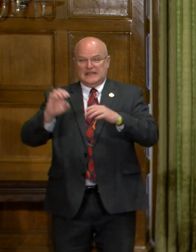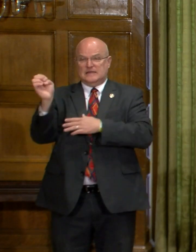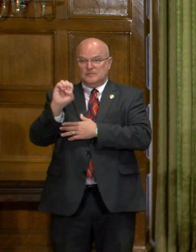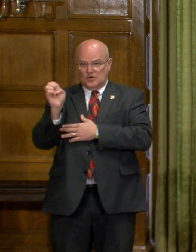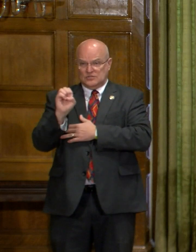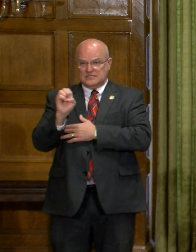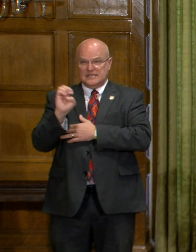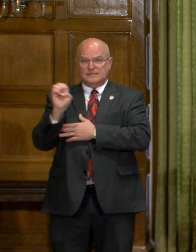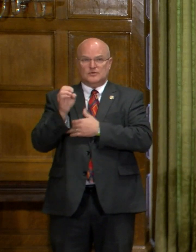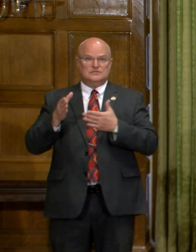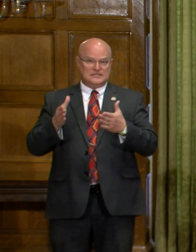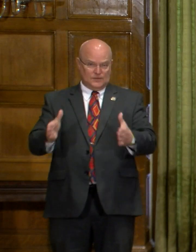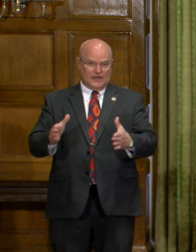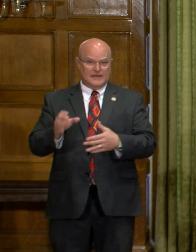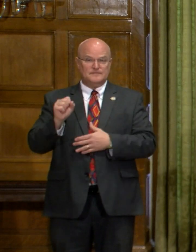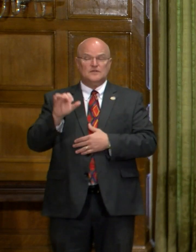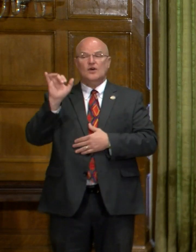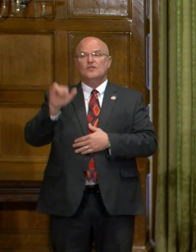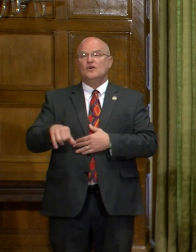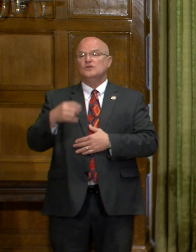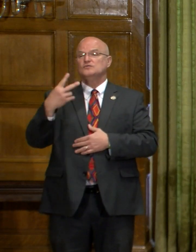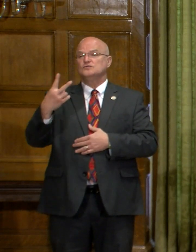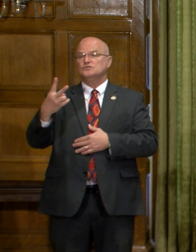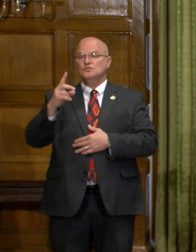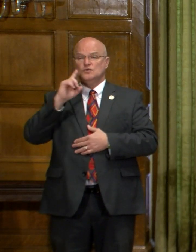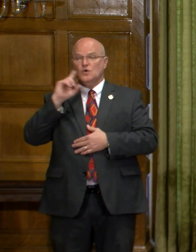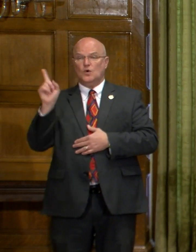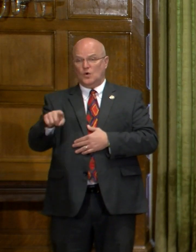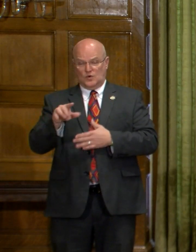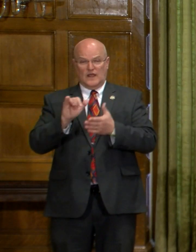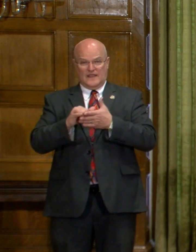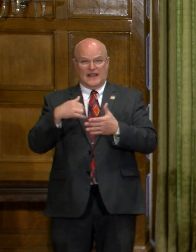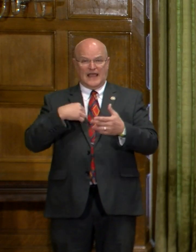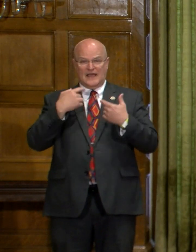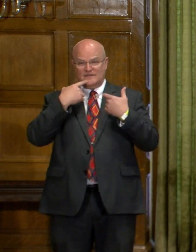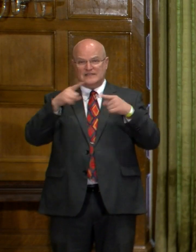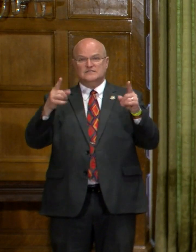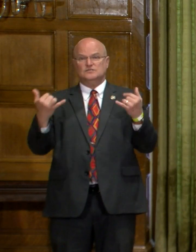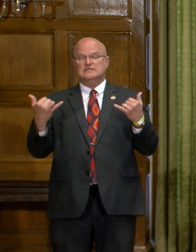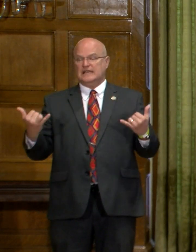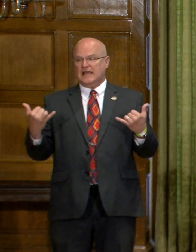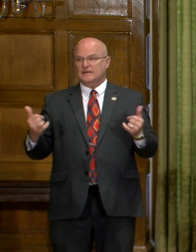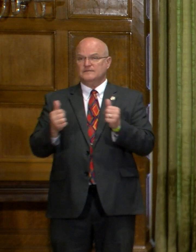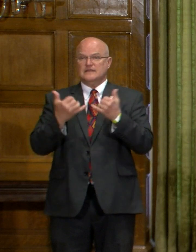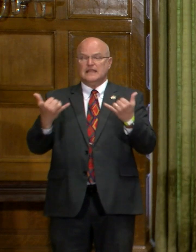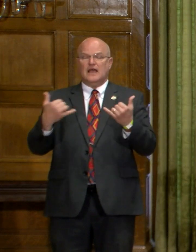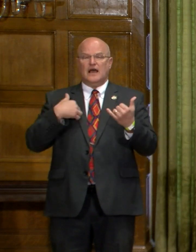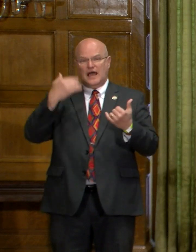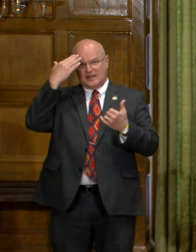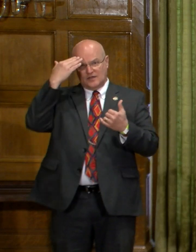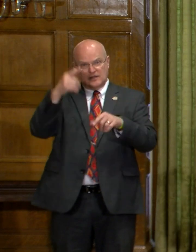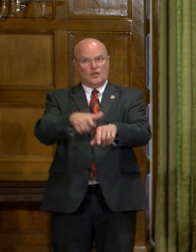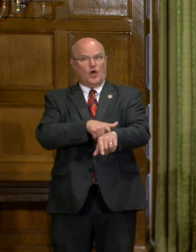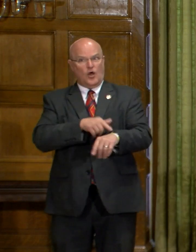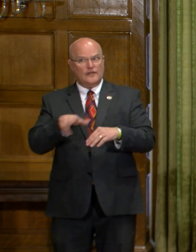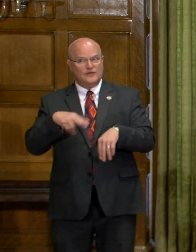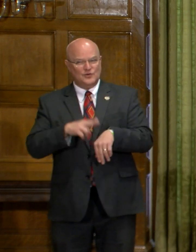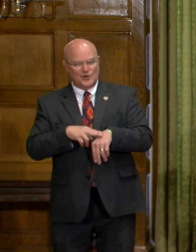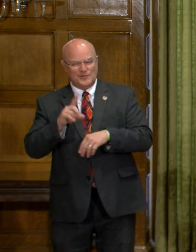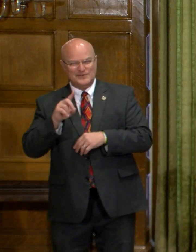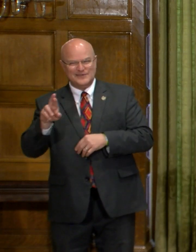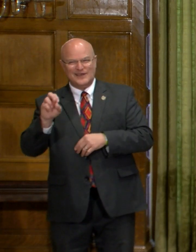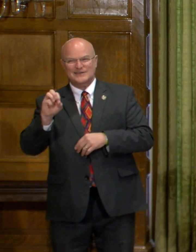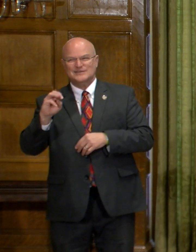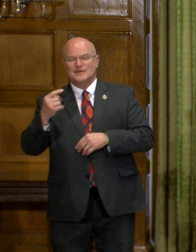an emergency fashion. So those are two executive orders that I have issued today. With that, I know that was a little bit longer than usual,